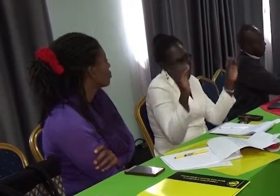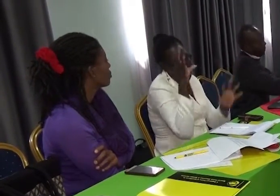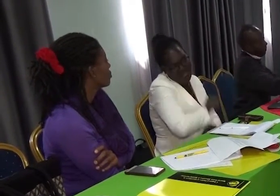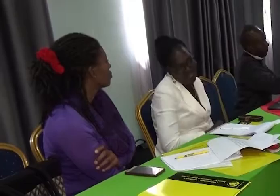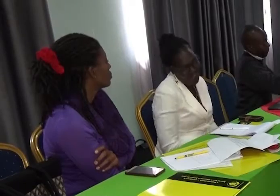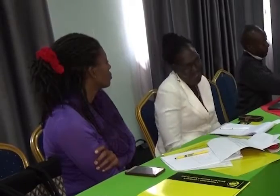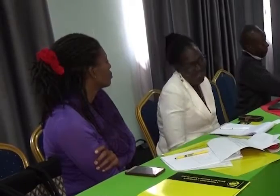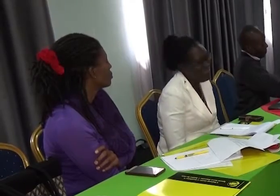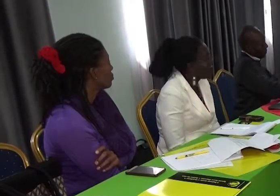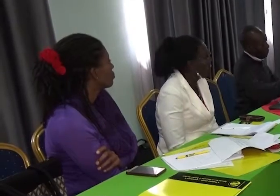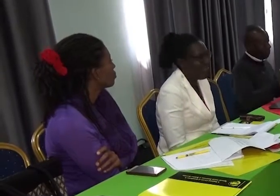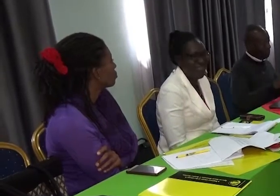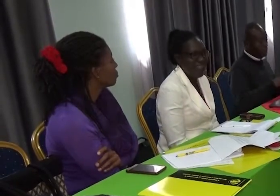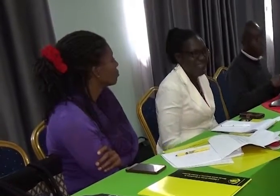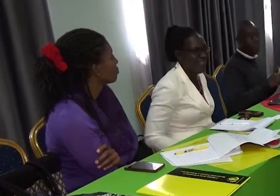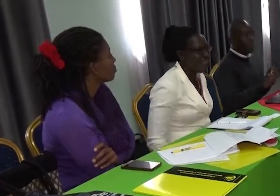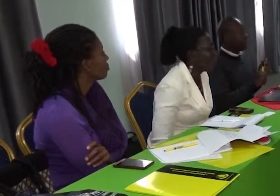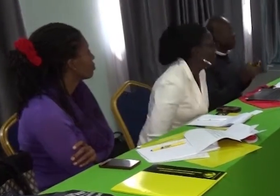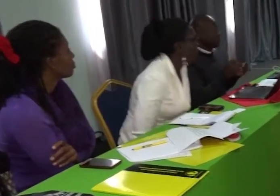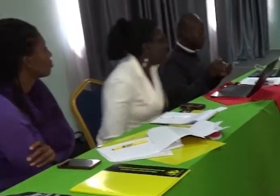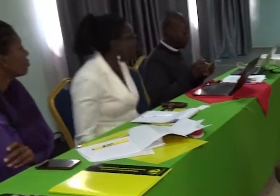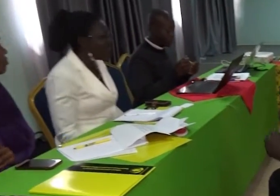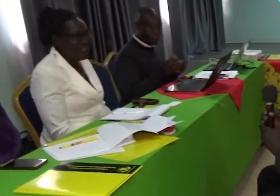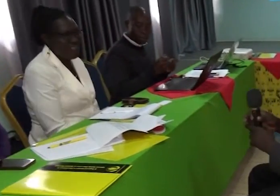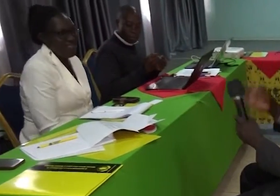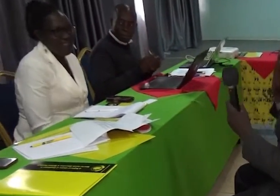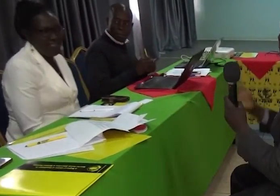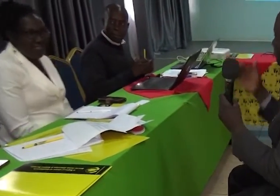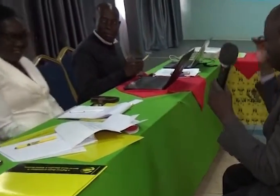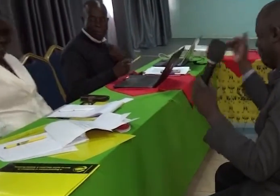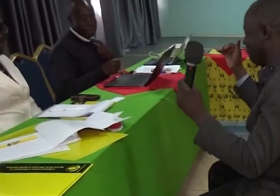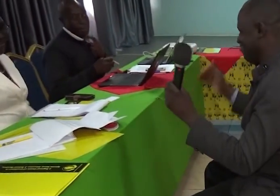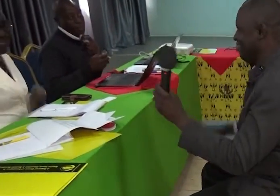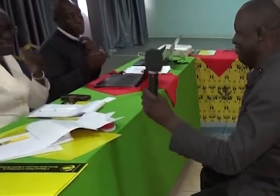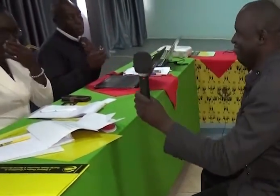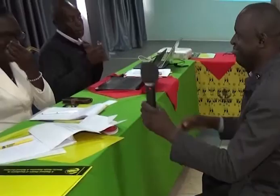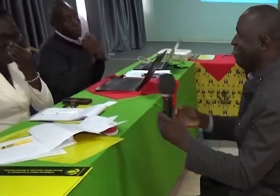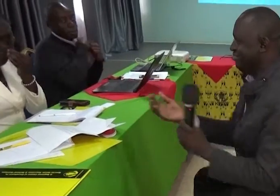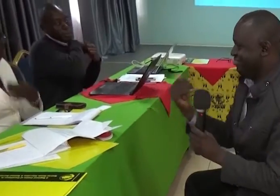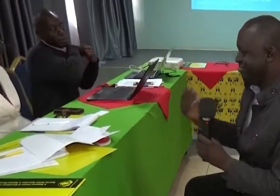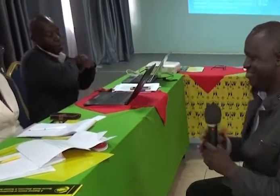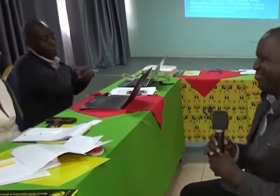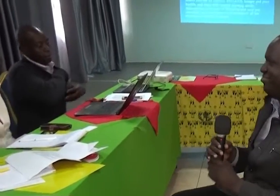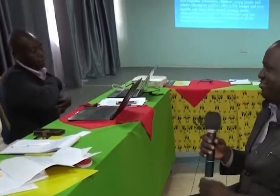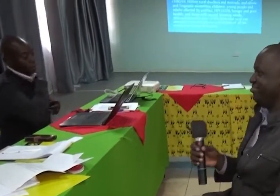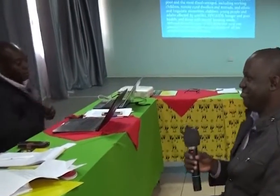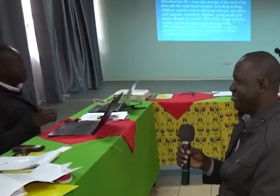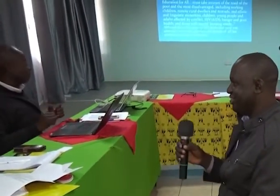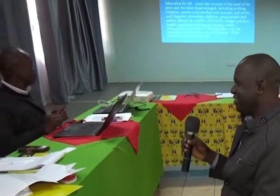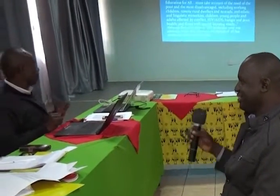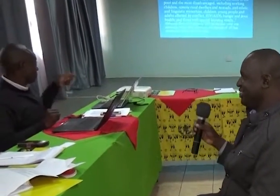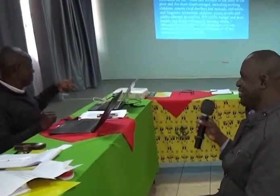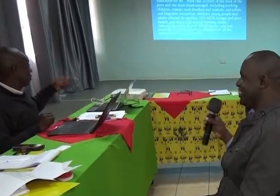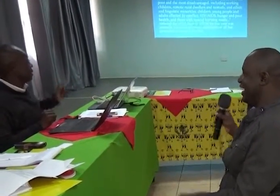not know whether they can be accepted. Thank you. Okay. Thank you. Let's move on.